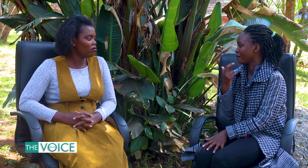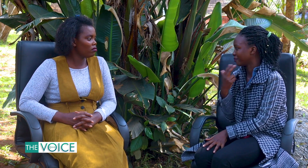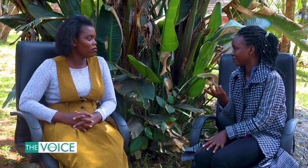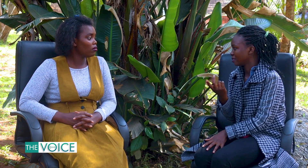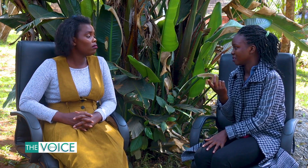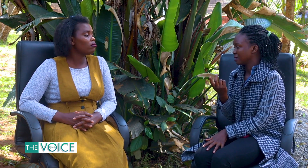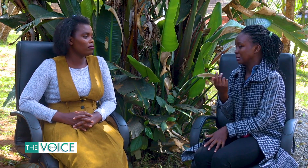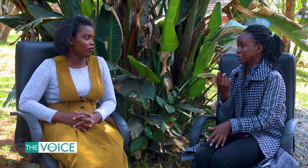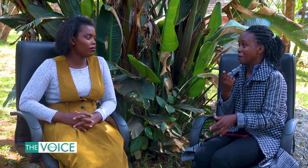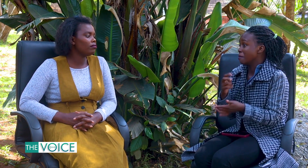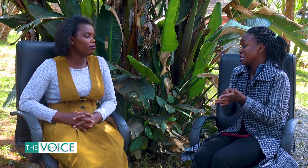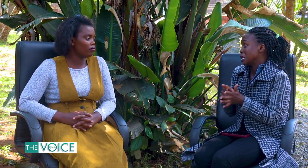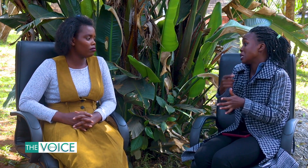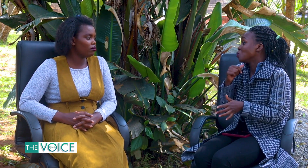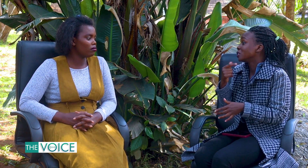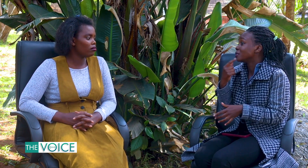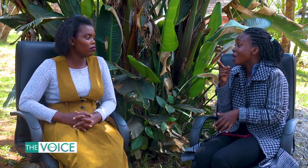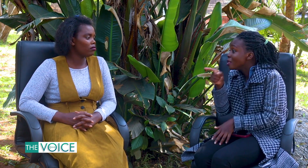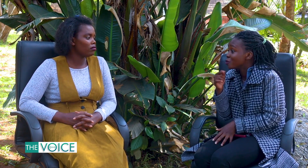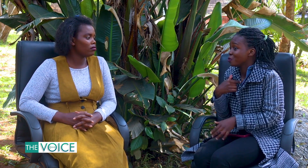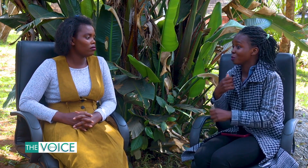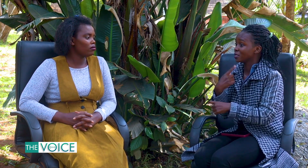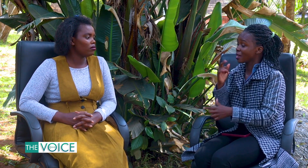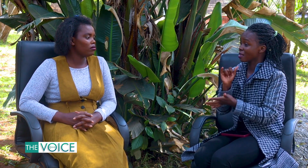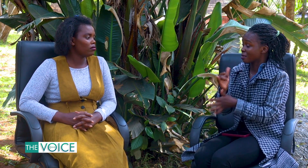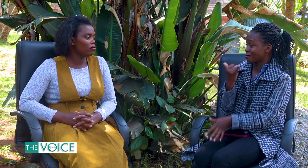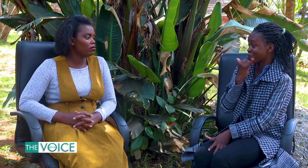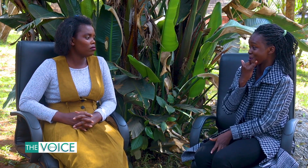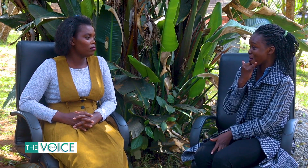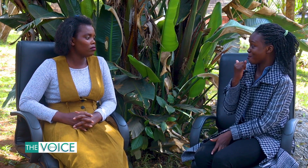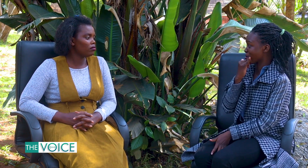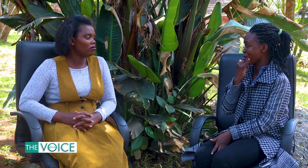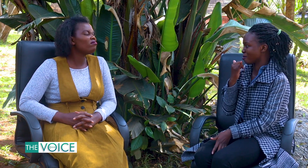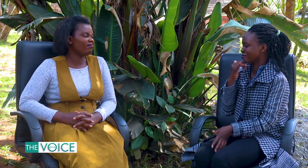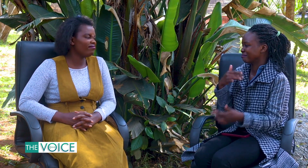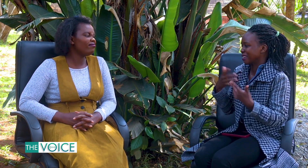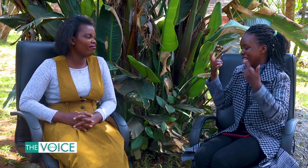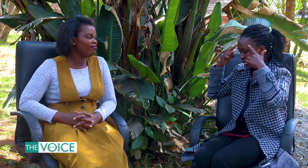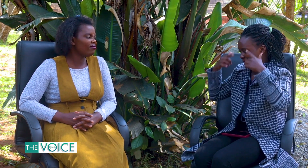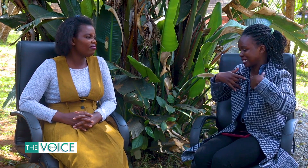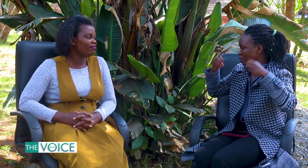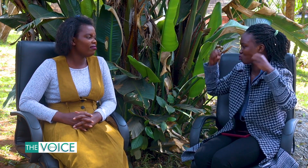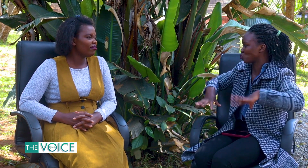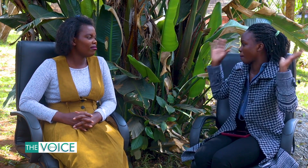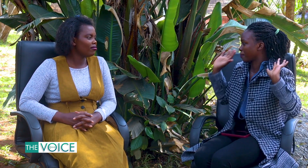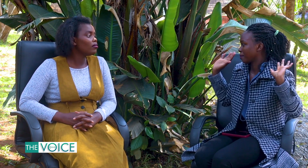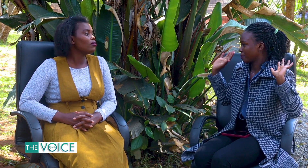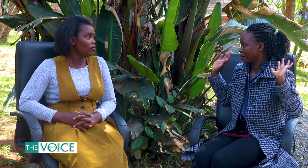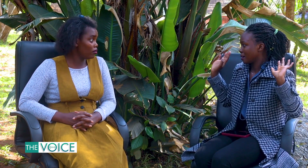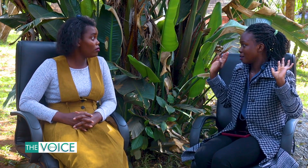they laugh at you. That actually wasn't the best. So they kept on correcting you, telling you are wrong. So even in your